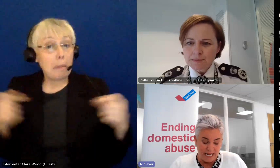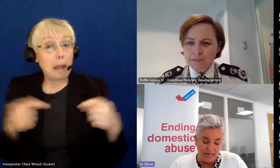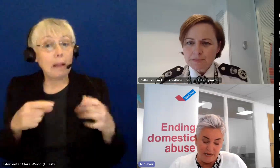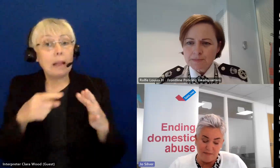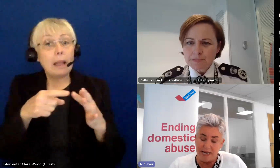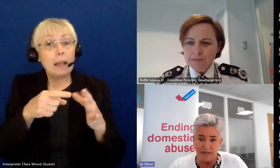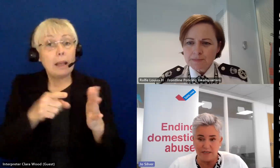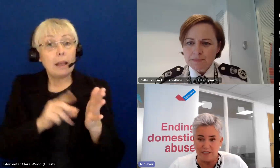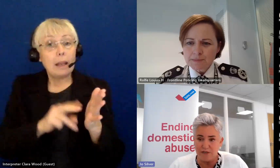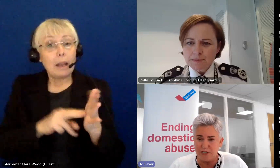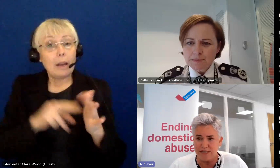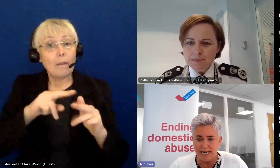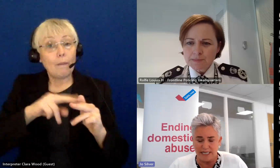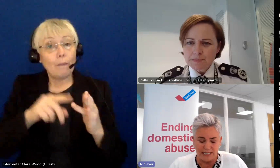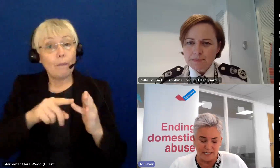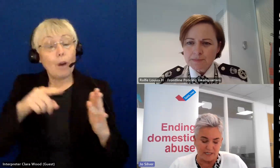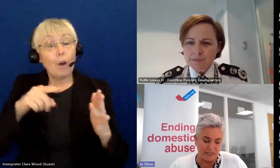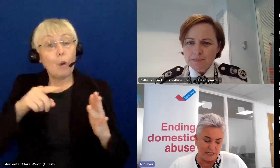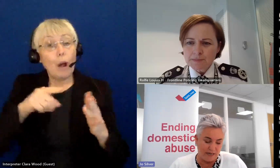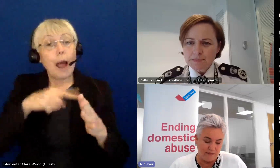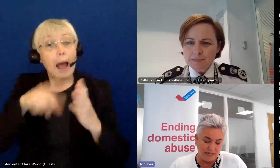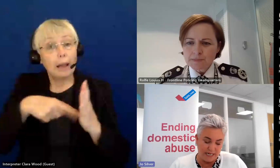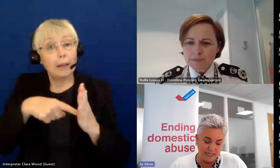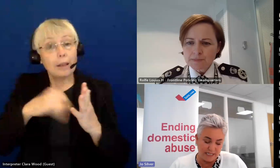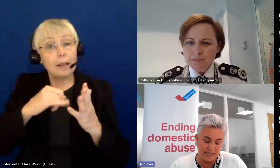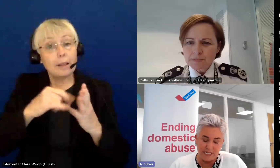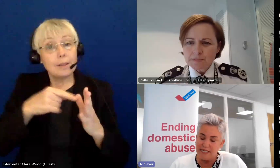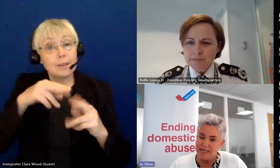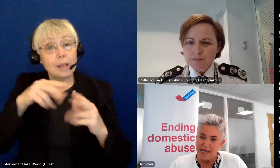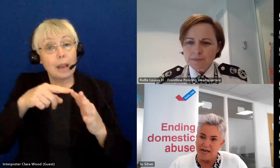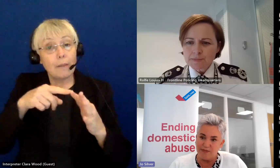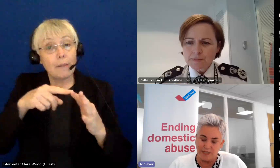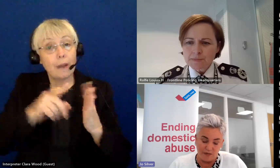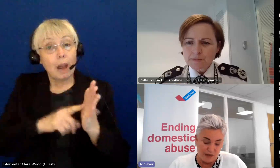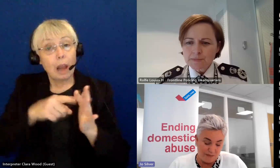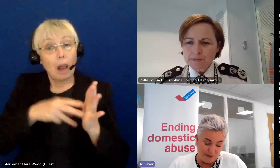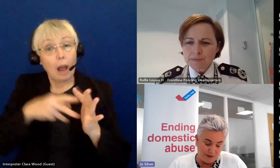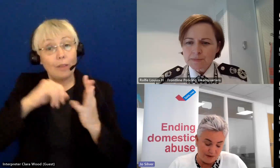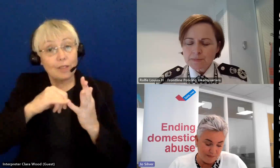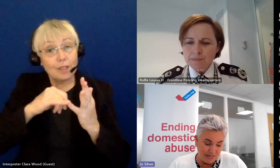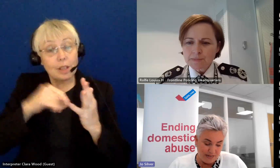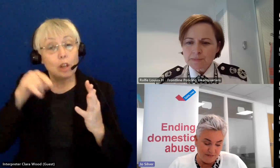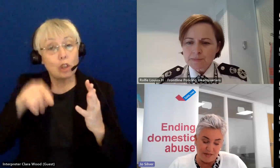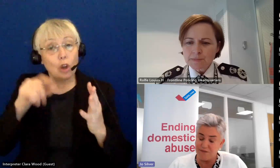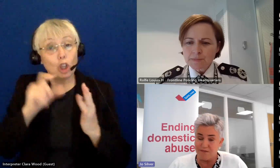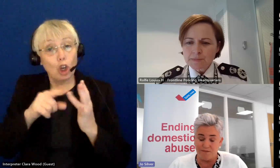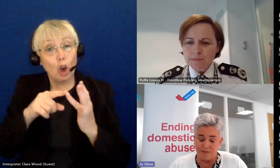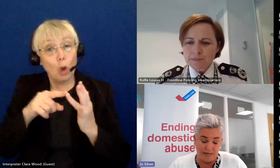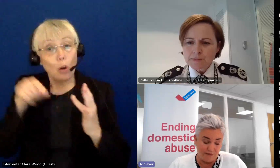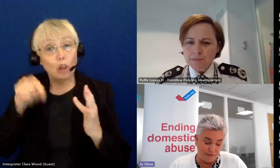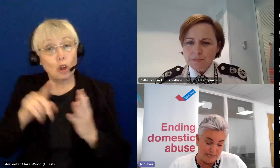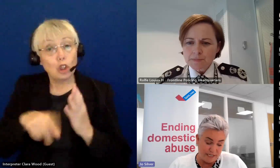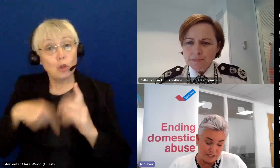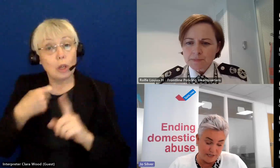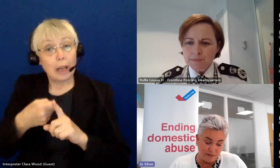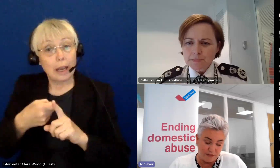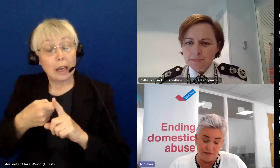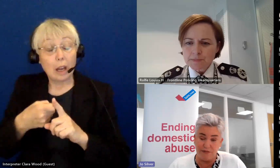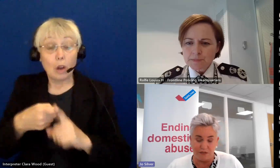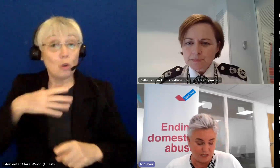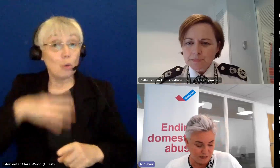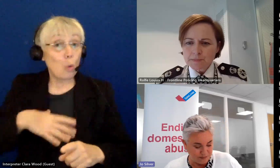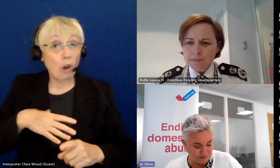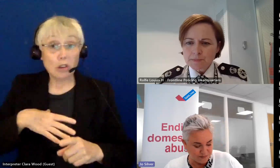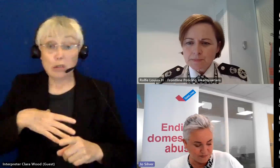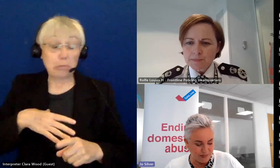info@safelives.co.uk email. So do get in touch with us after the webinar if you need to,